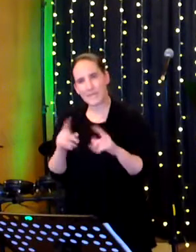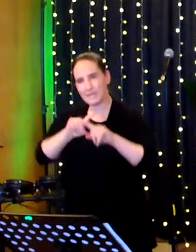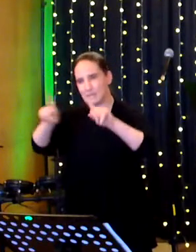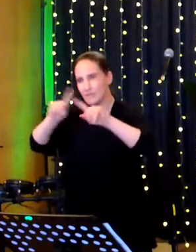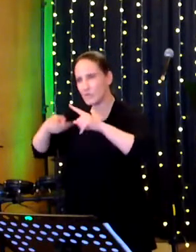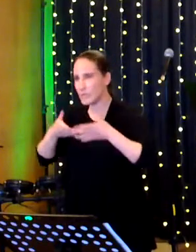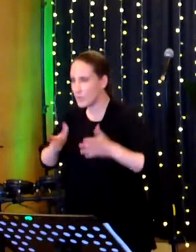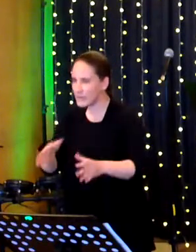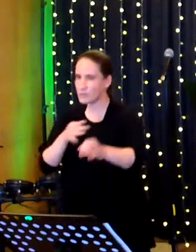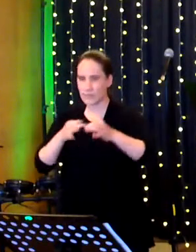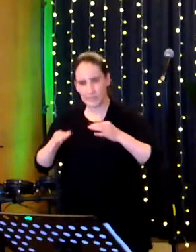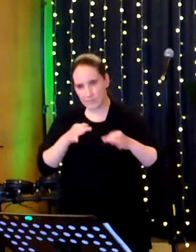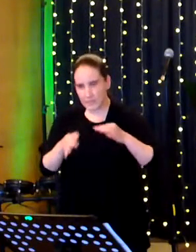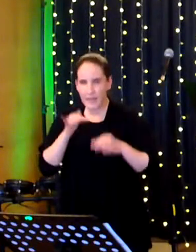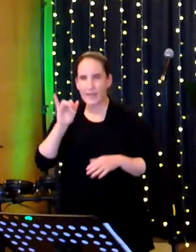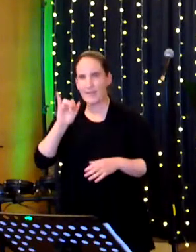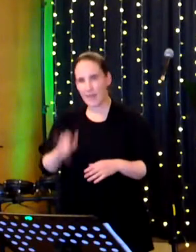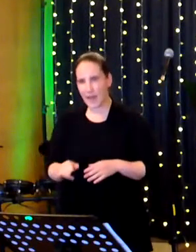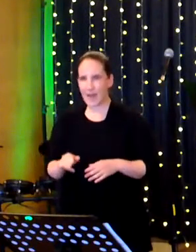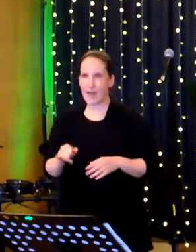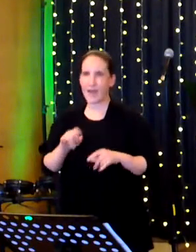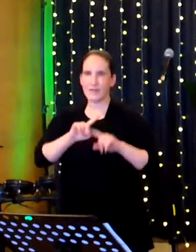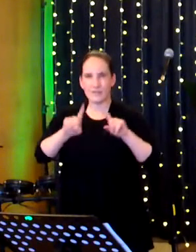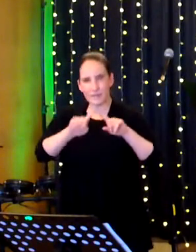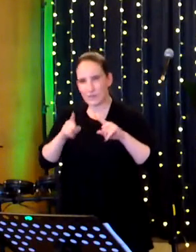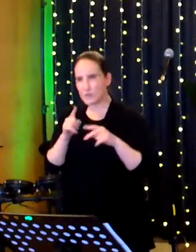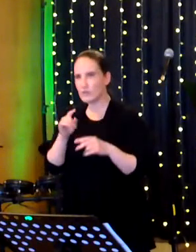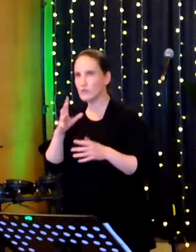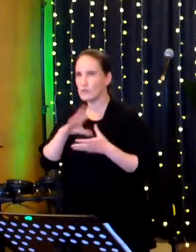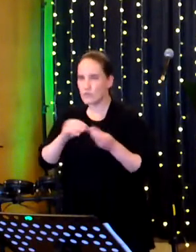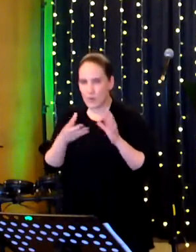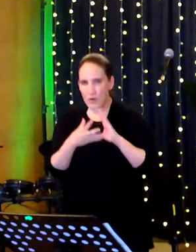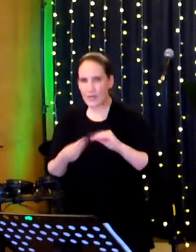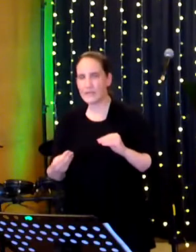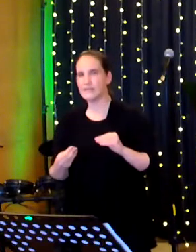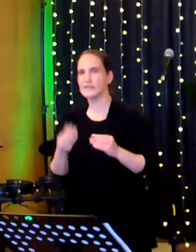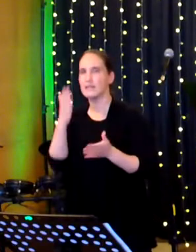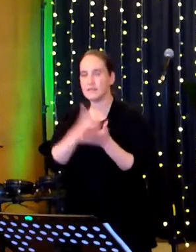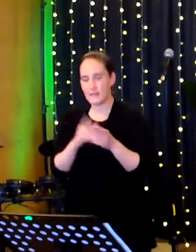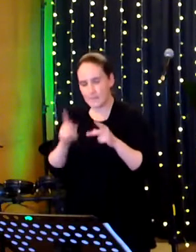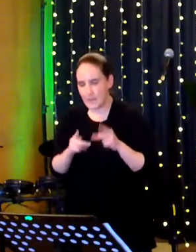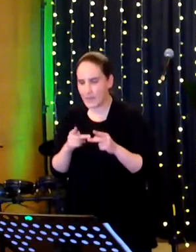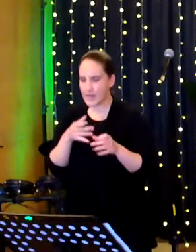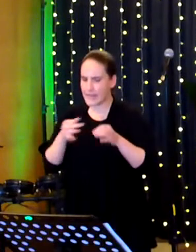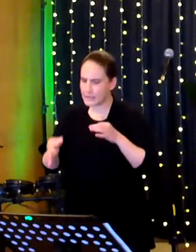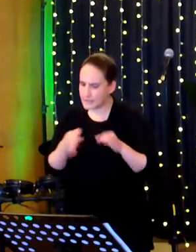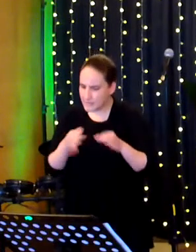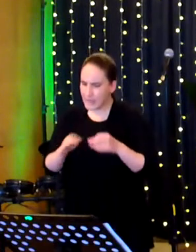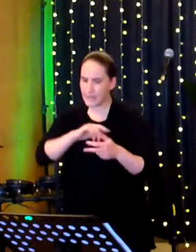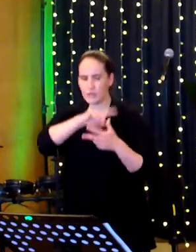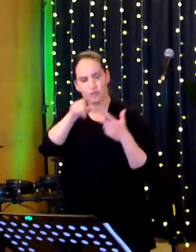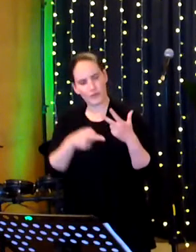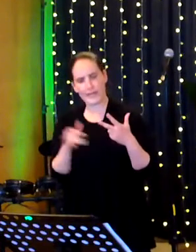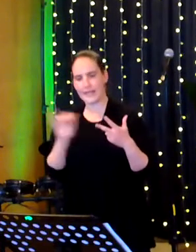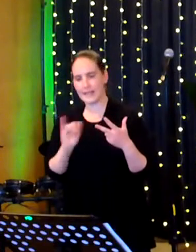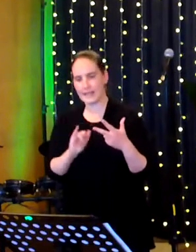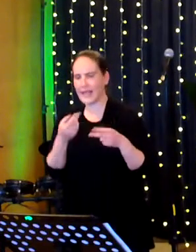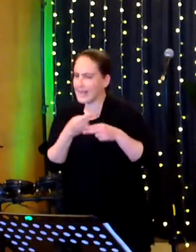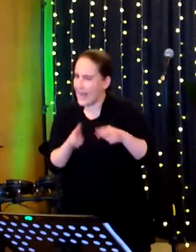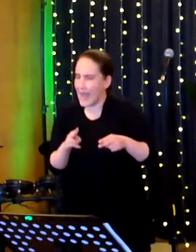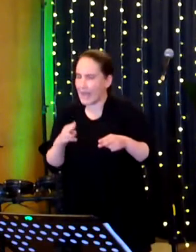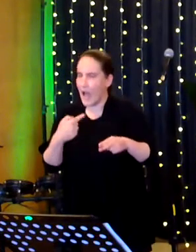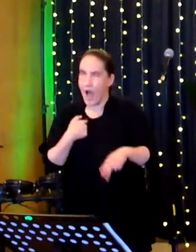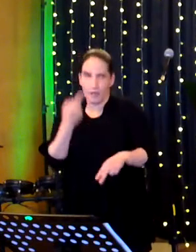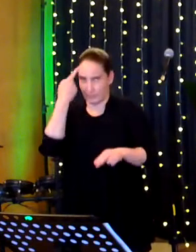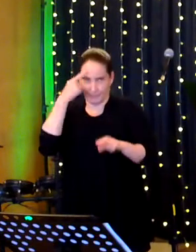"God is like an egg. It has the shell, it has the white, and it has the yolk." God is not an egg, okay? I'm just going to tell you that right now,